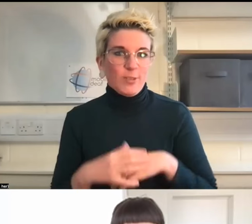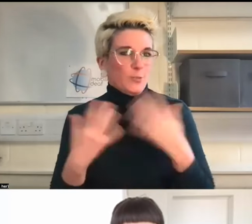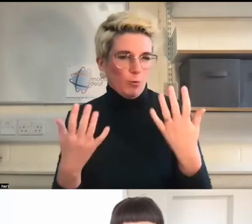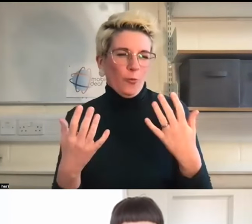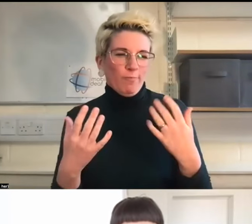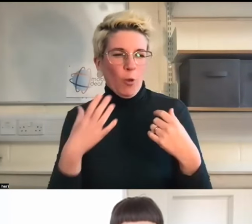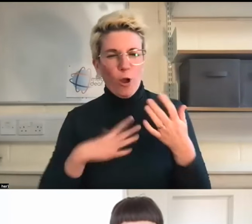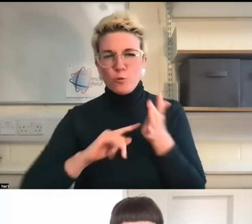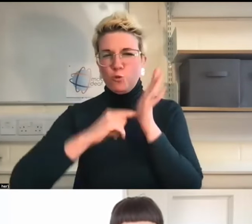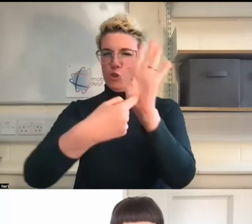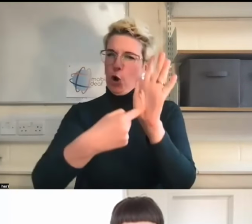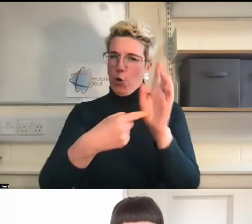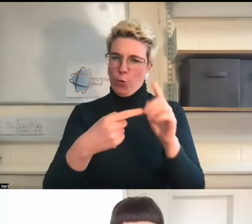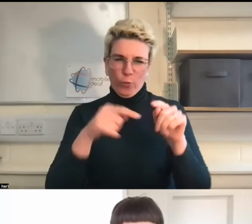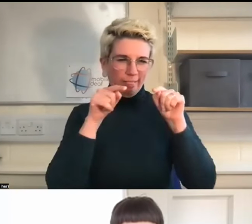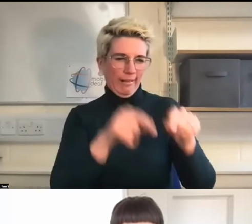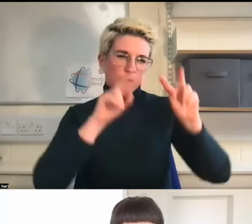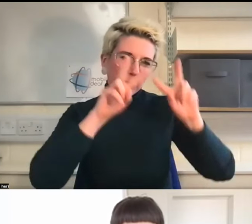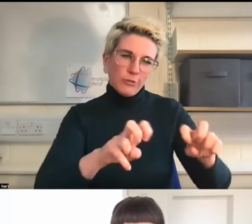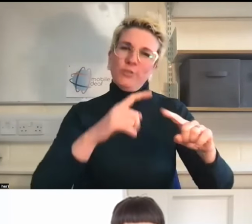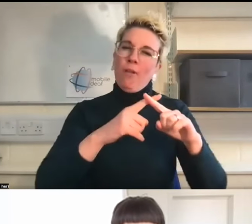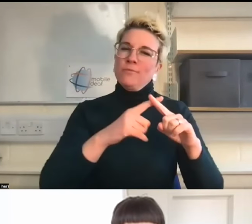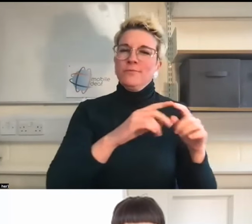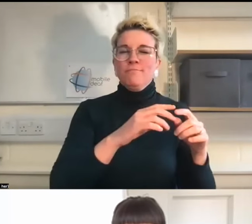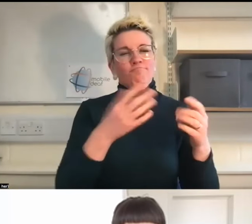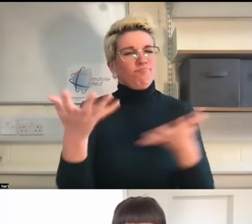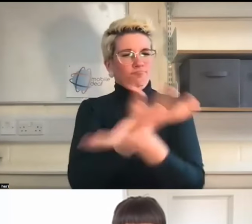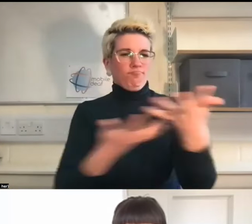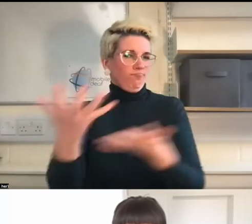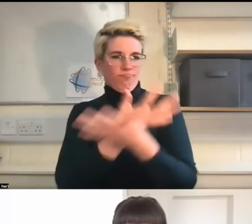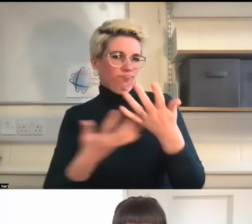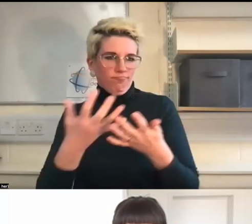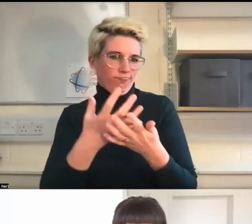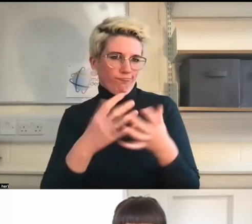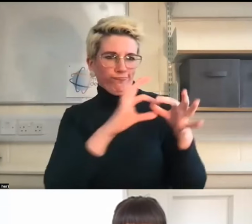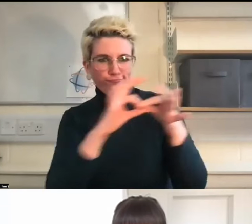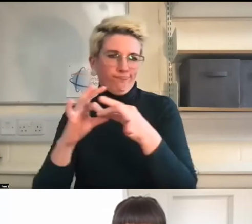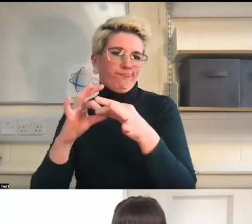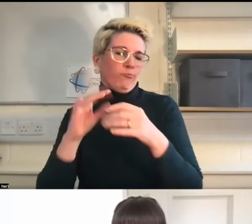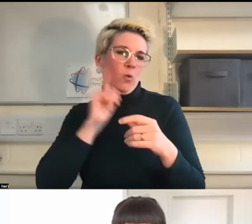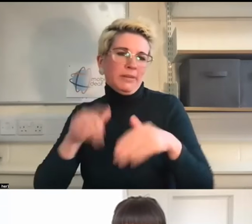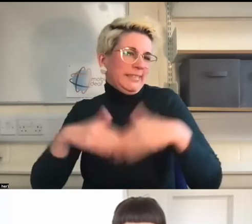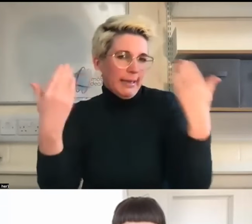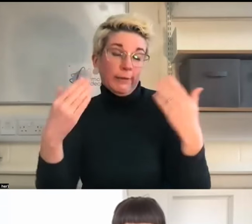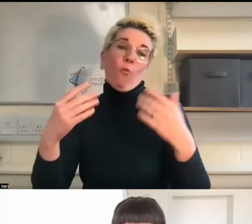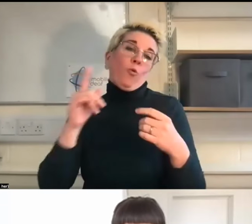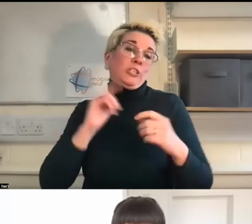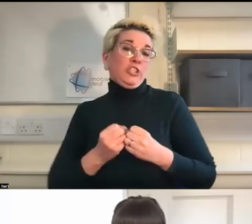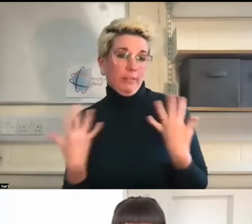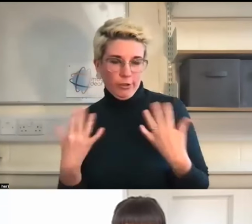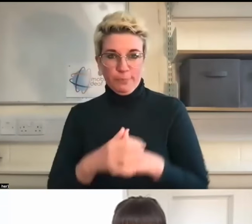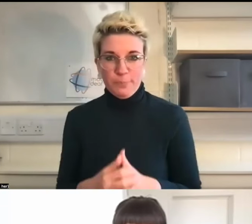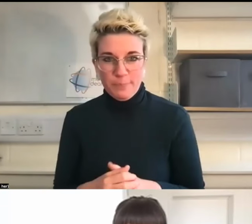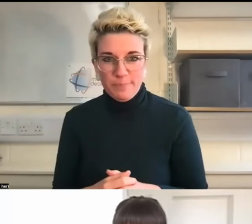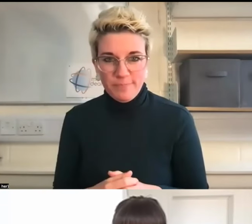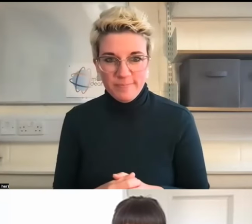on female experiences or on gender. So we're going to showcase that research today and open up some